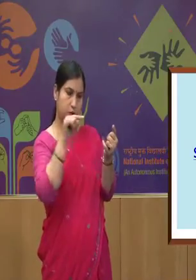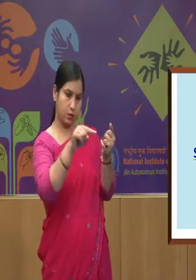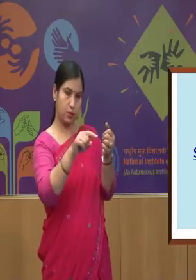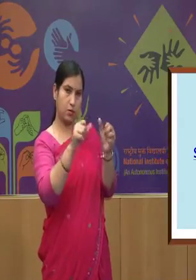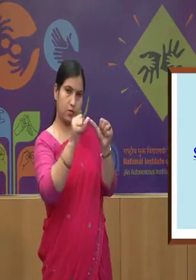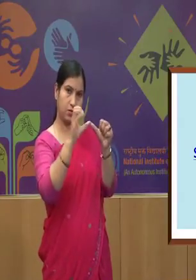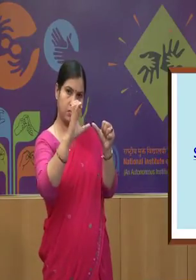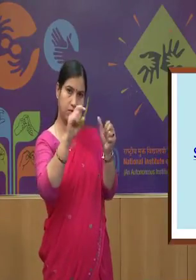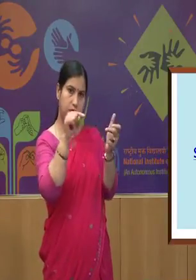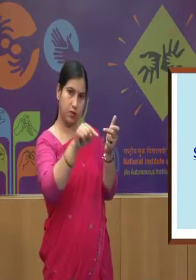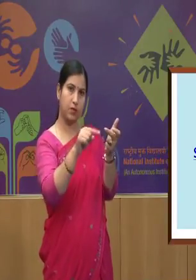www.nios.ac.in.